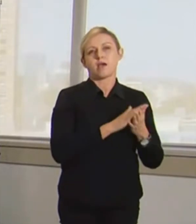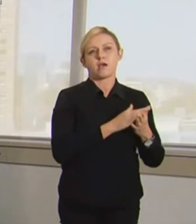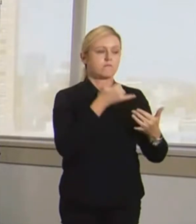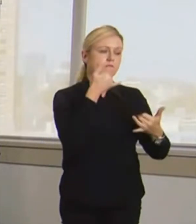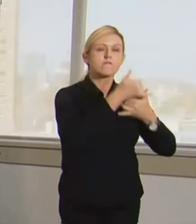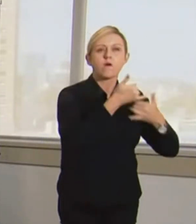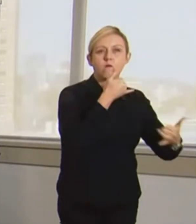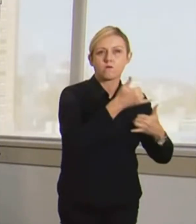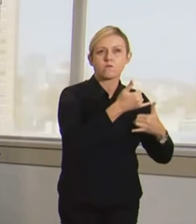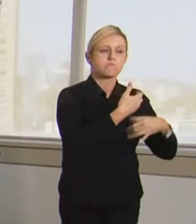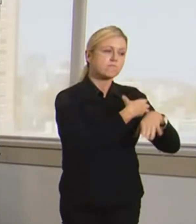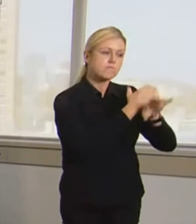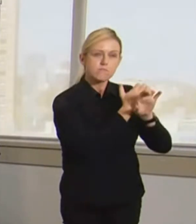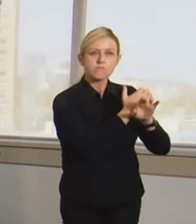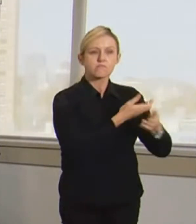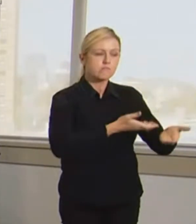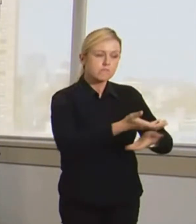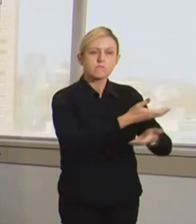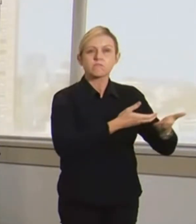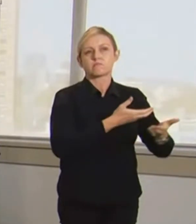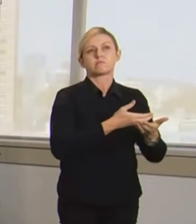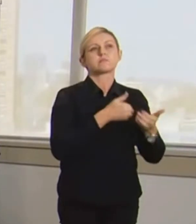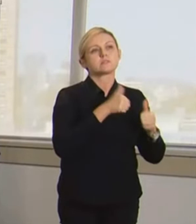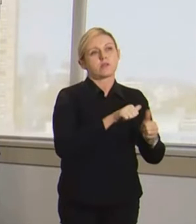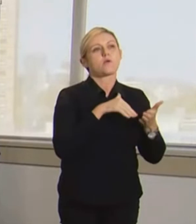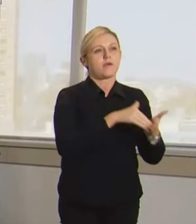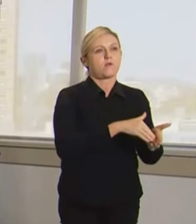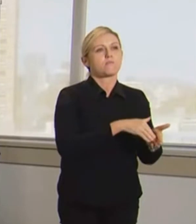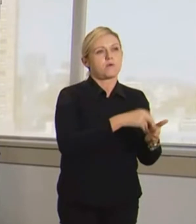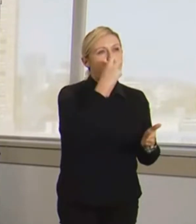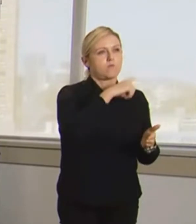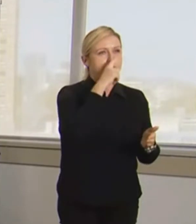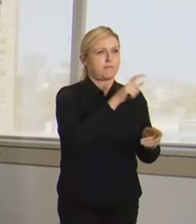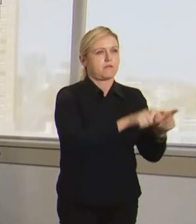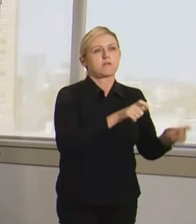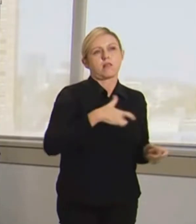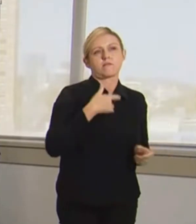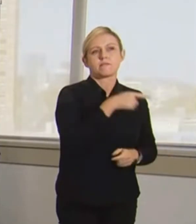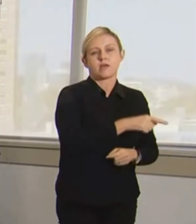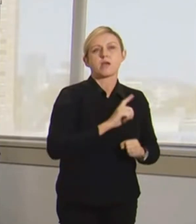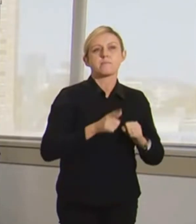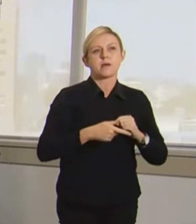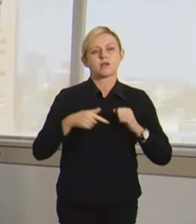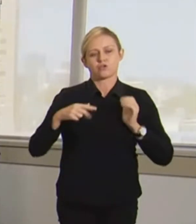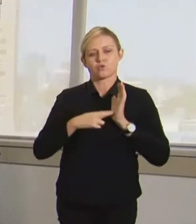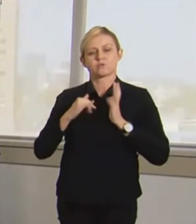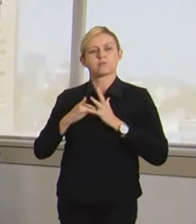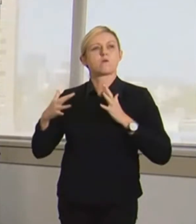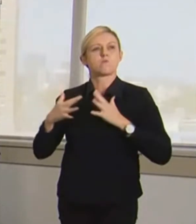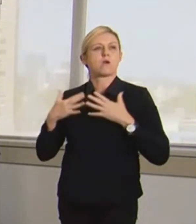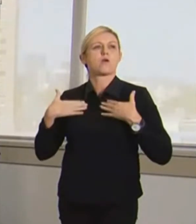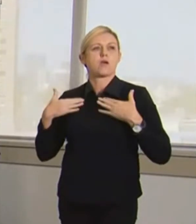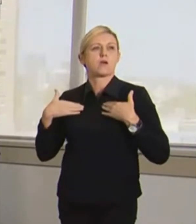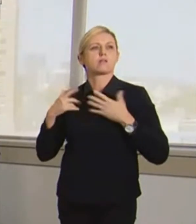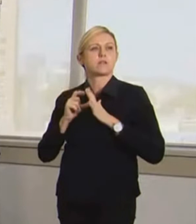still doing some things with some patients, but New South Wales Health has had to step in. Normally New South Wales